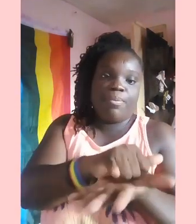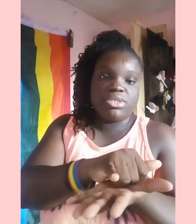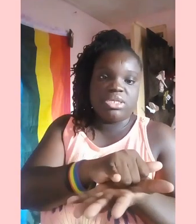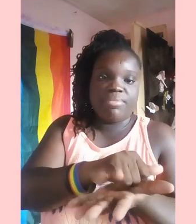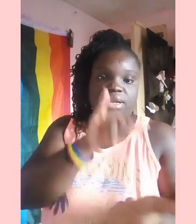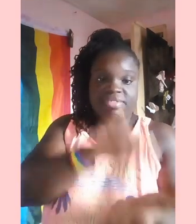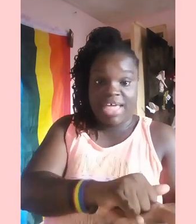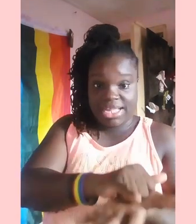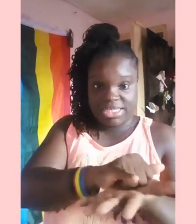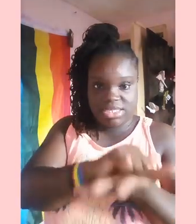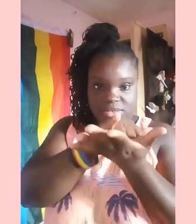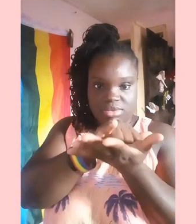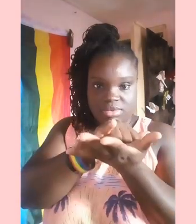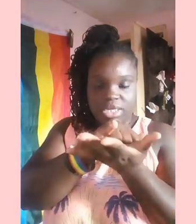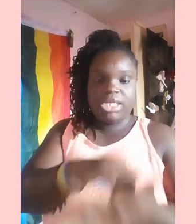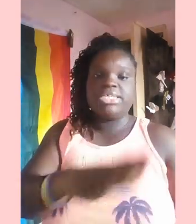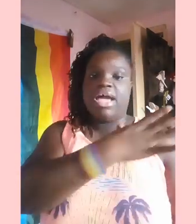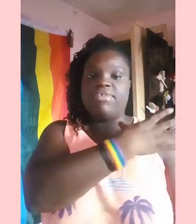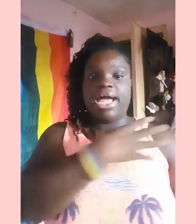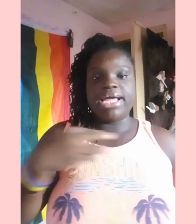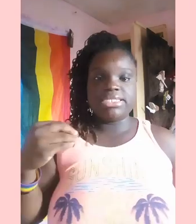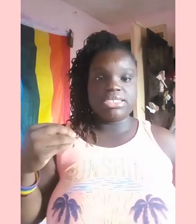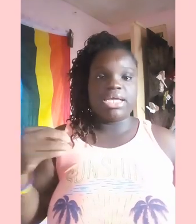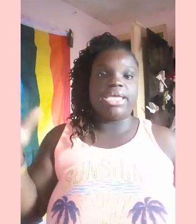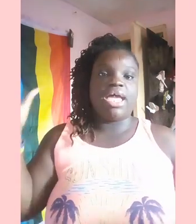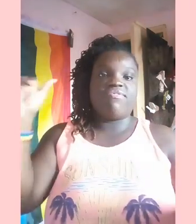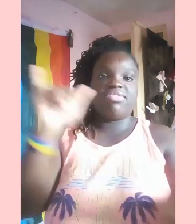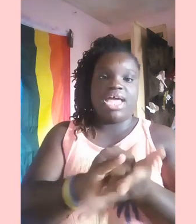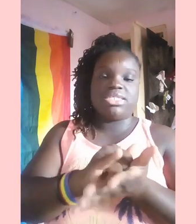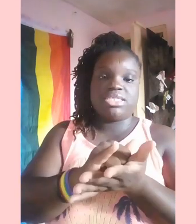put in the middle, that. So you have and you have that.